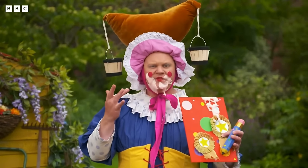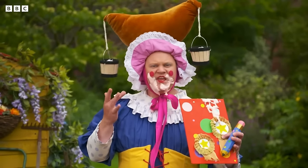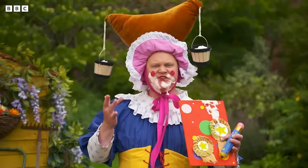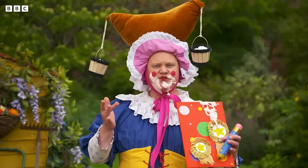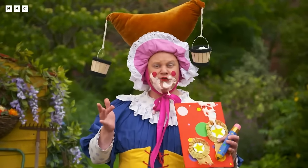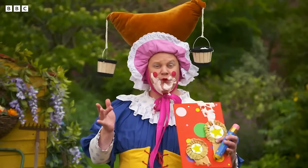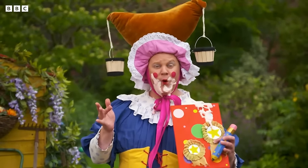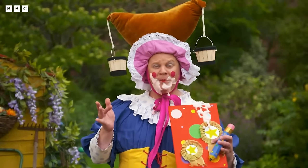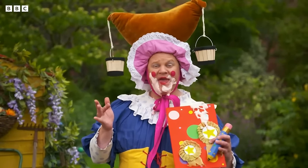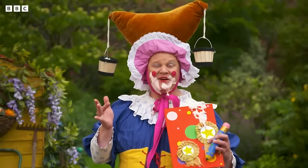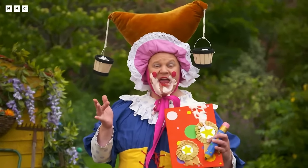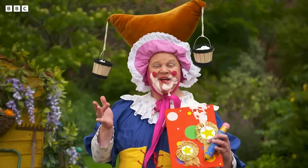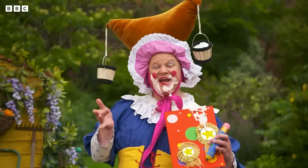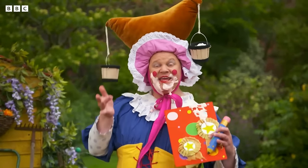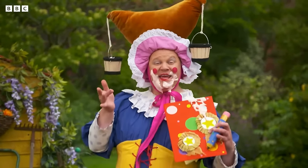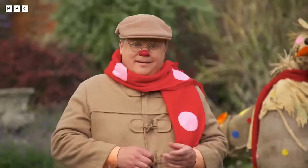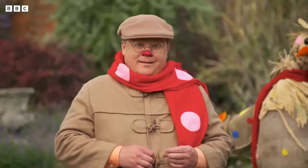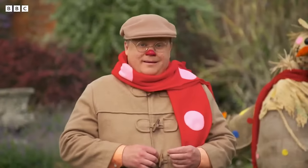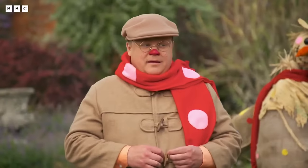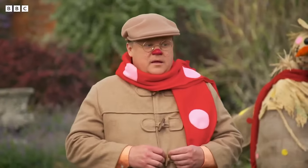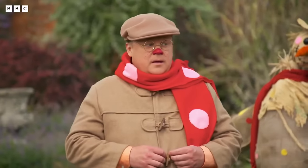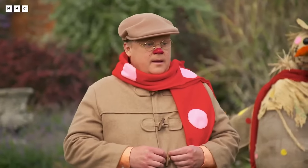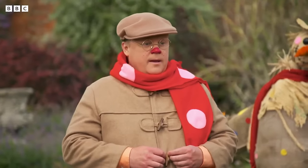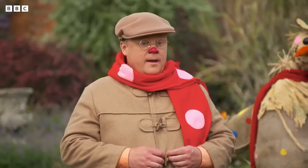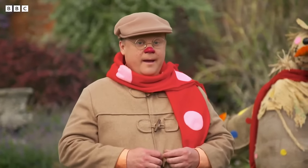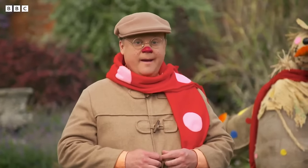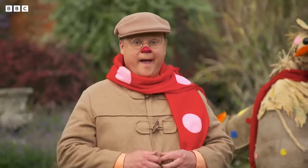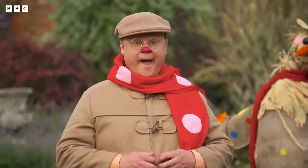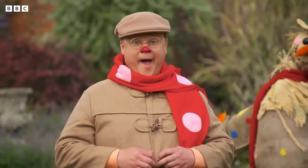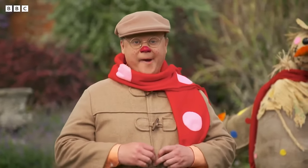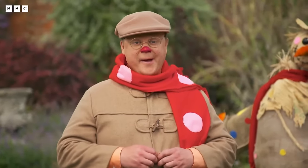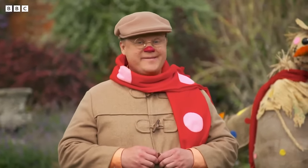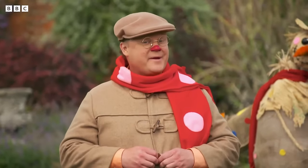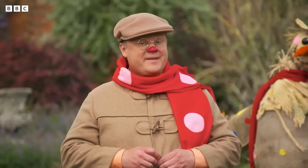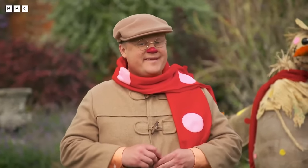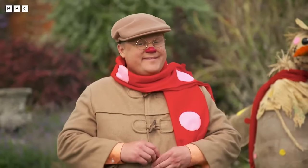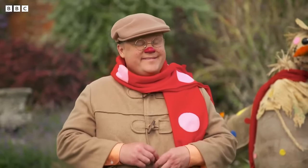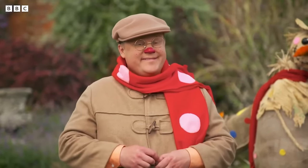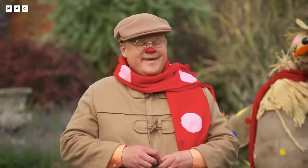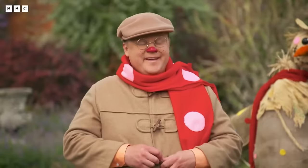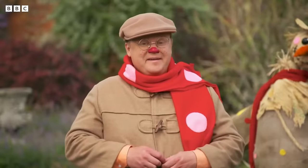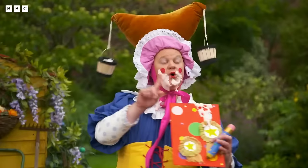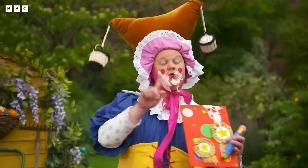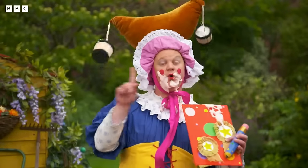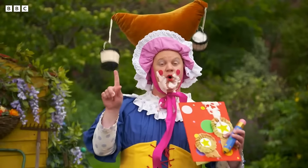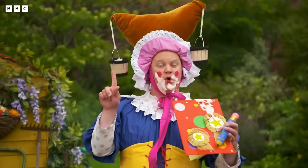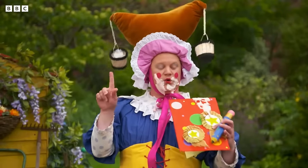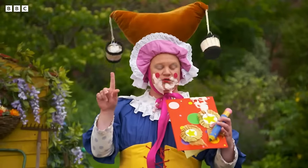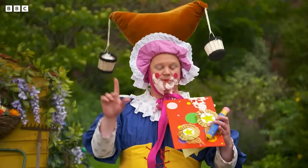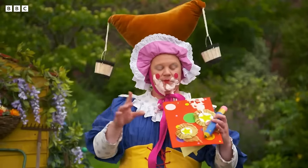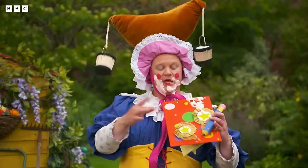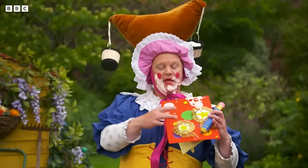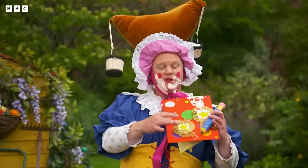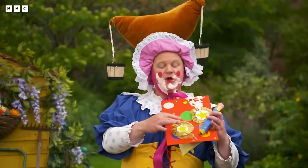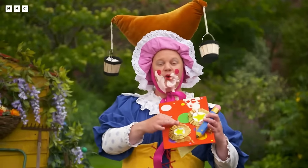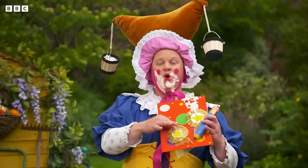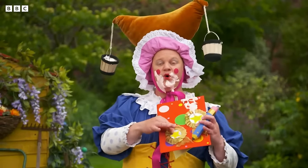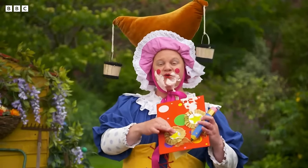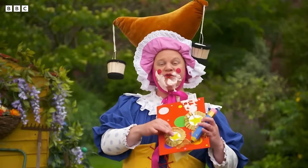this strawberry tastes delicious. Oh, wait. I have a new award. The award for